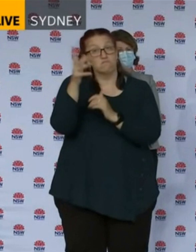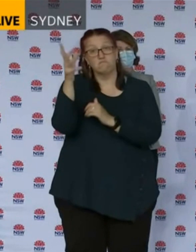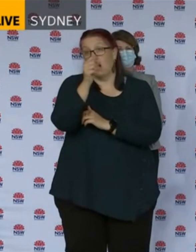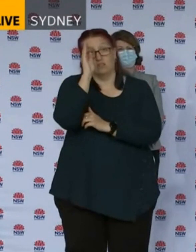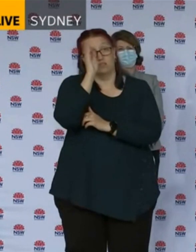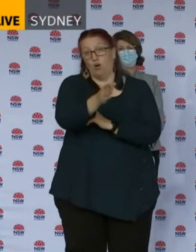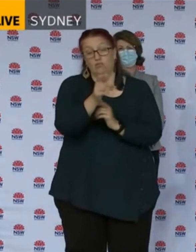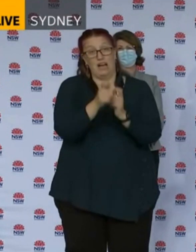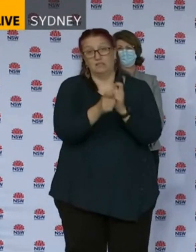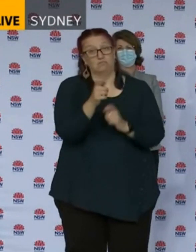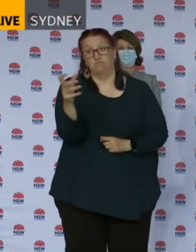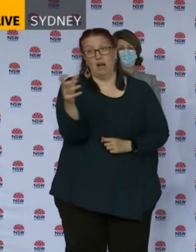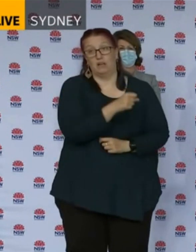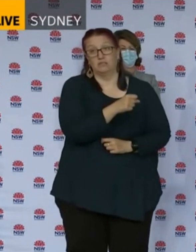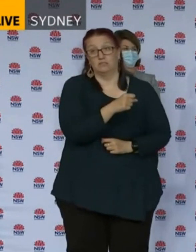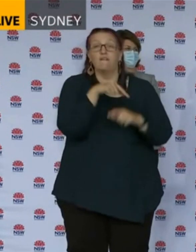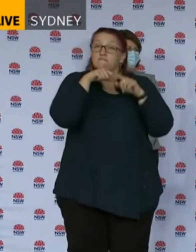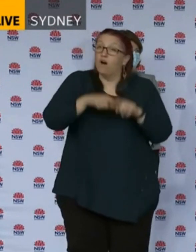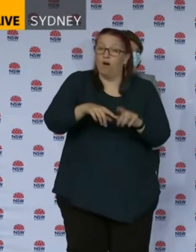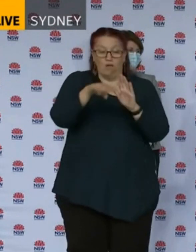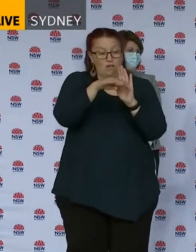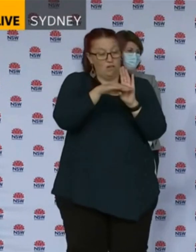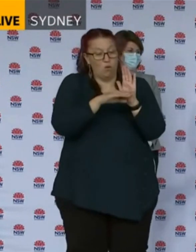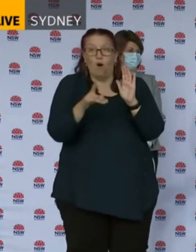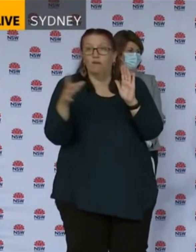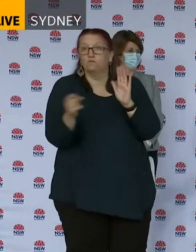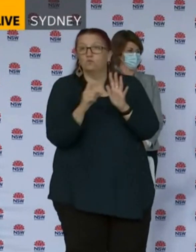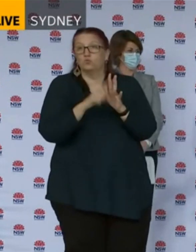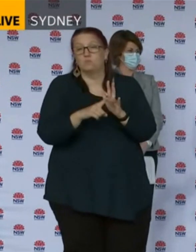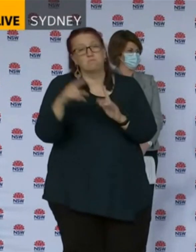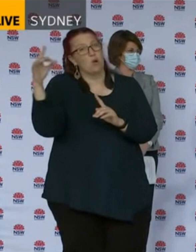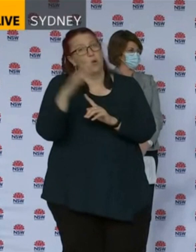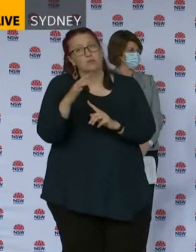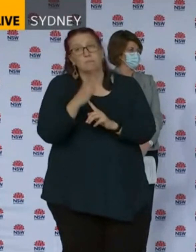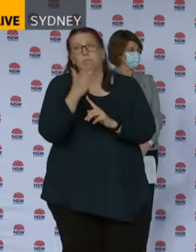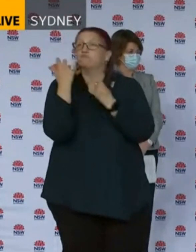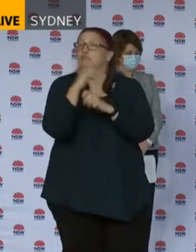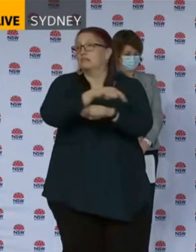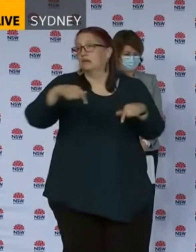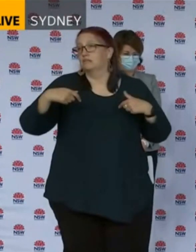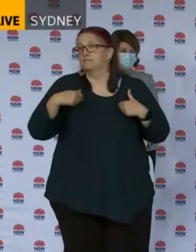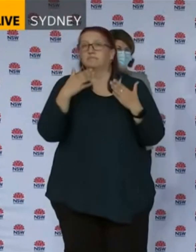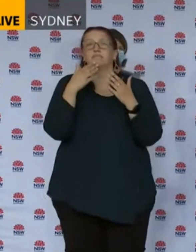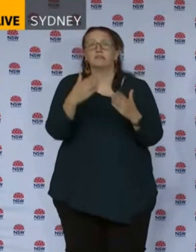that isolation when you've been asked to do so. Thank you.